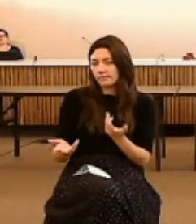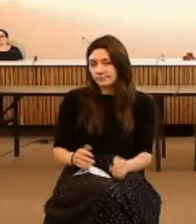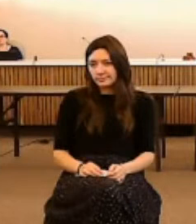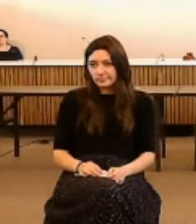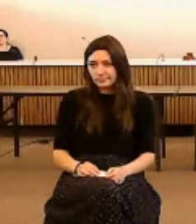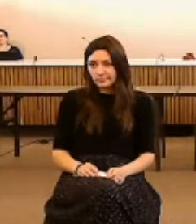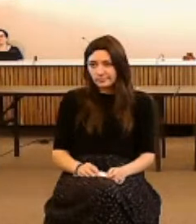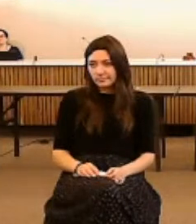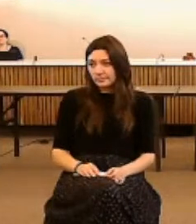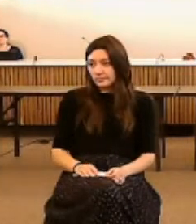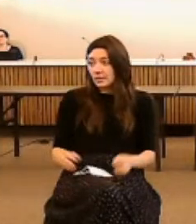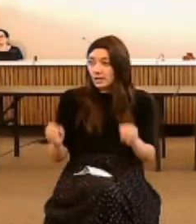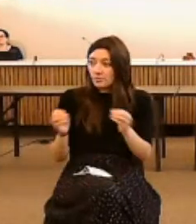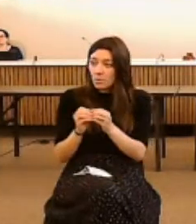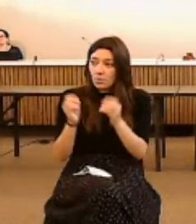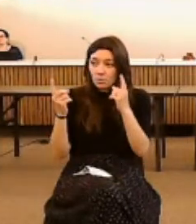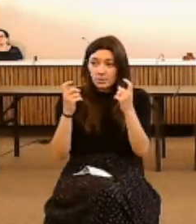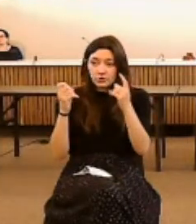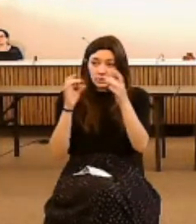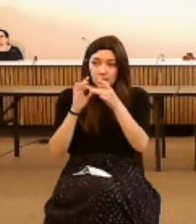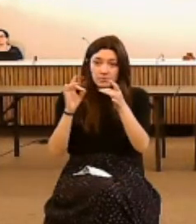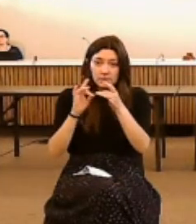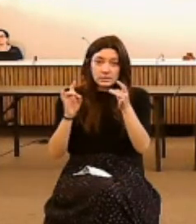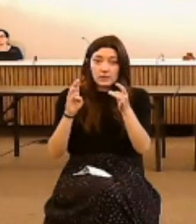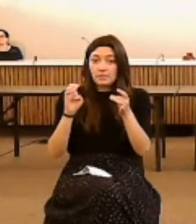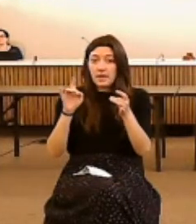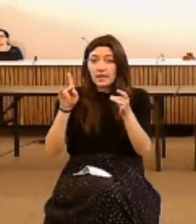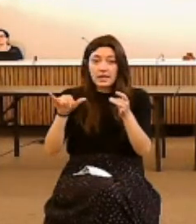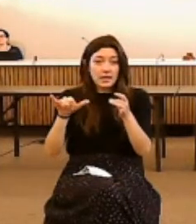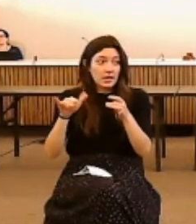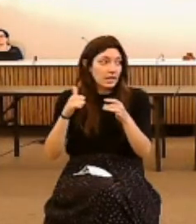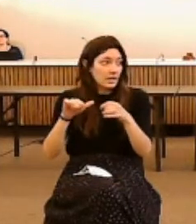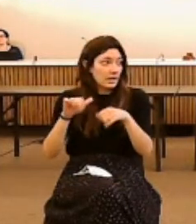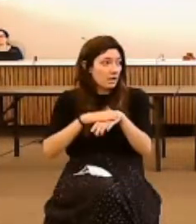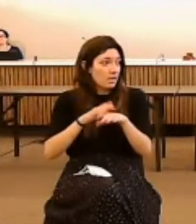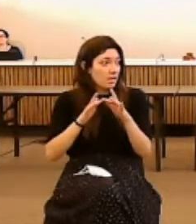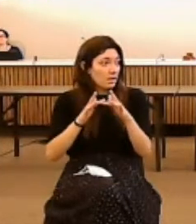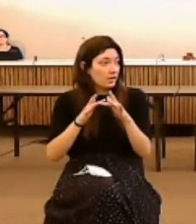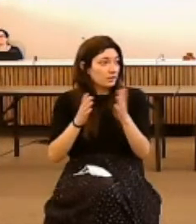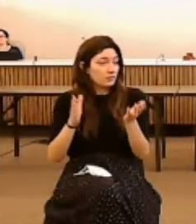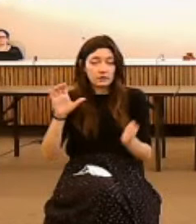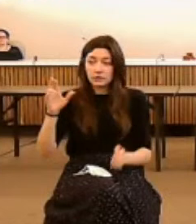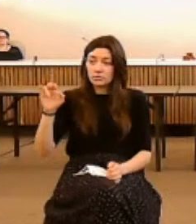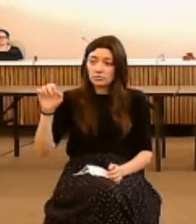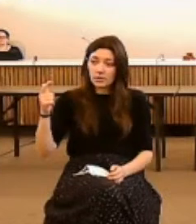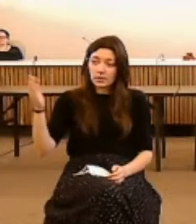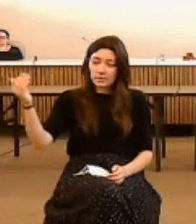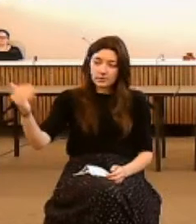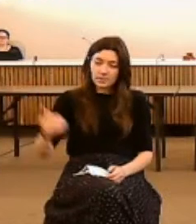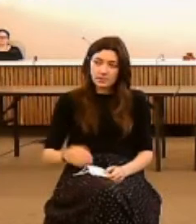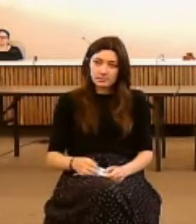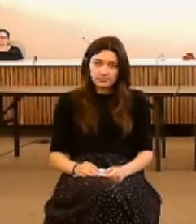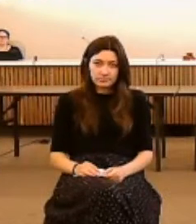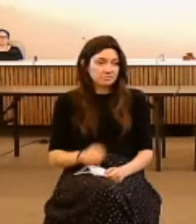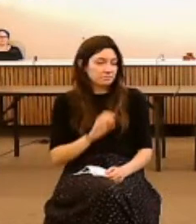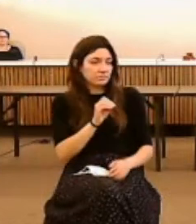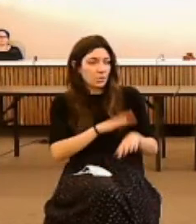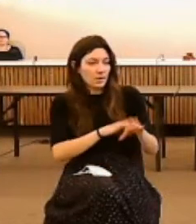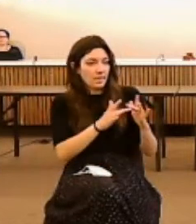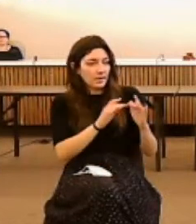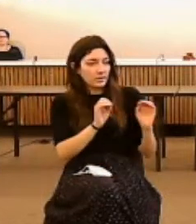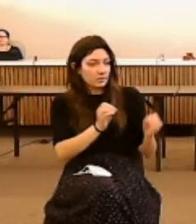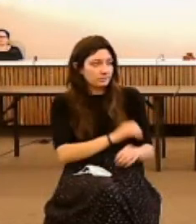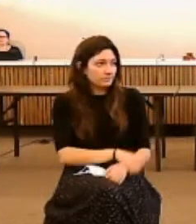Any other questions, comments? Becky, do we have anything online? Craig, go ahead and come on up. We do not have anything